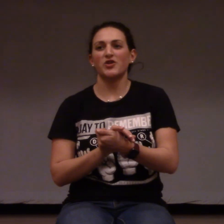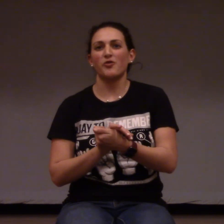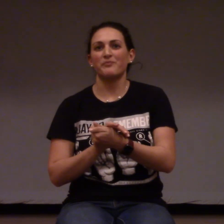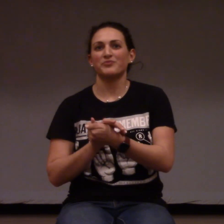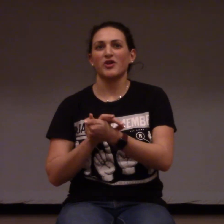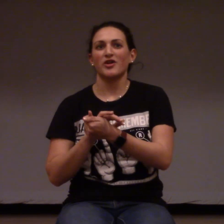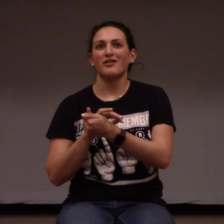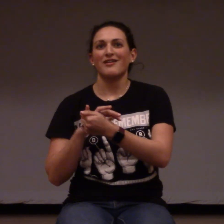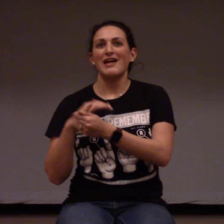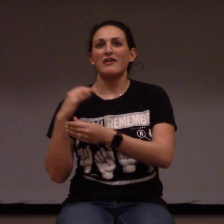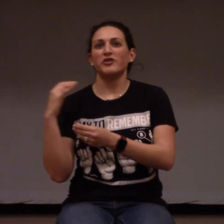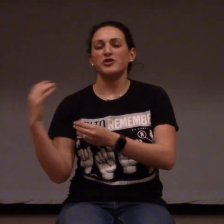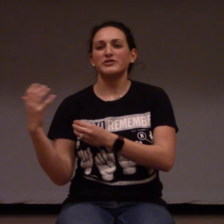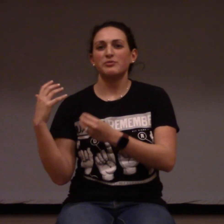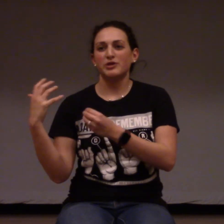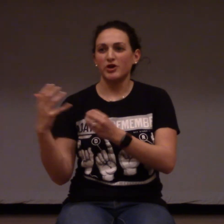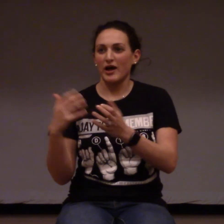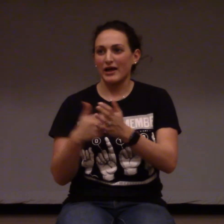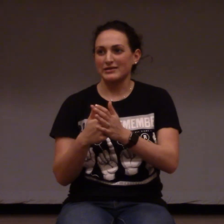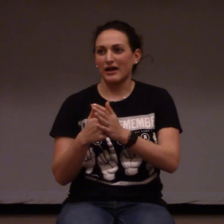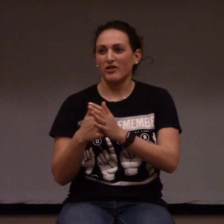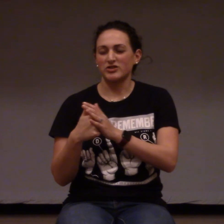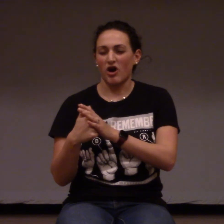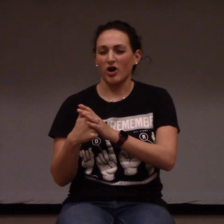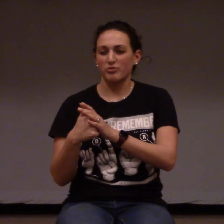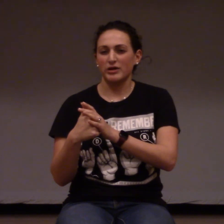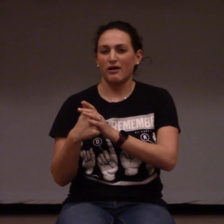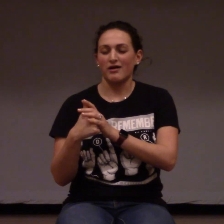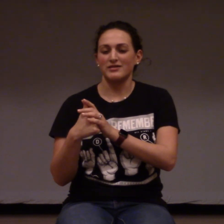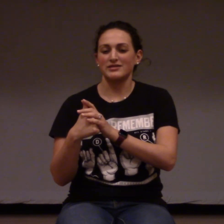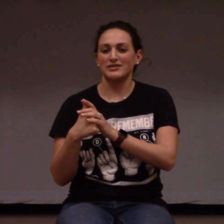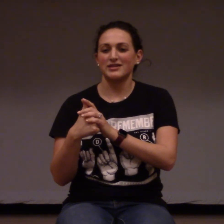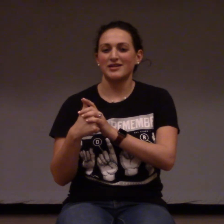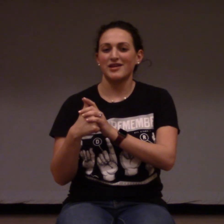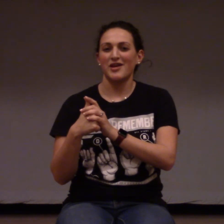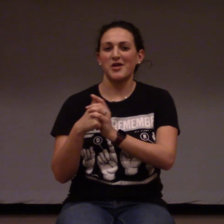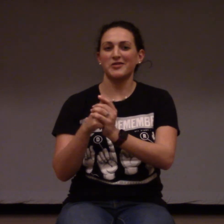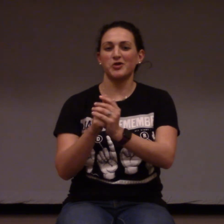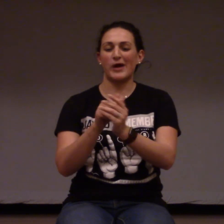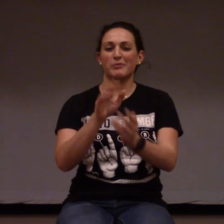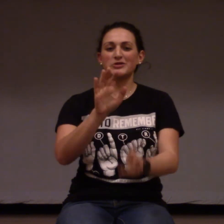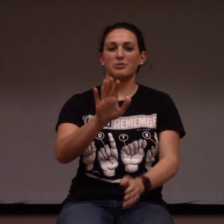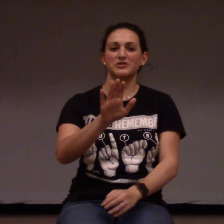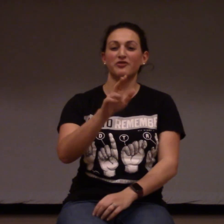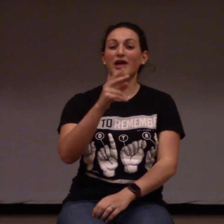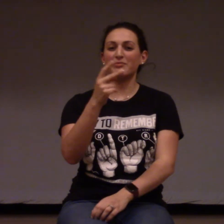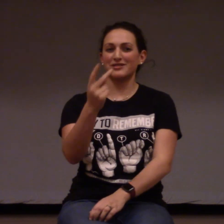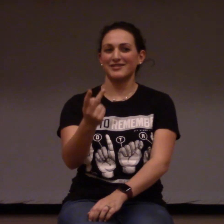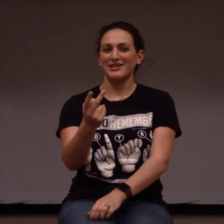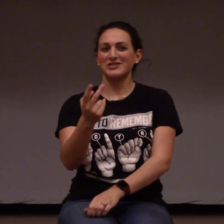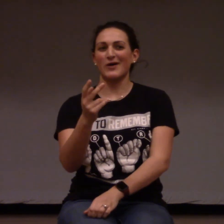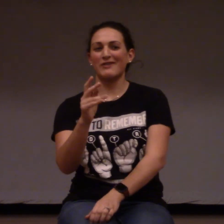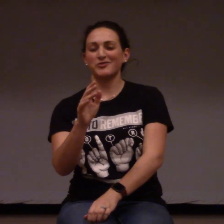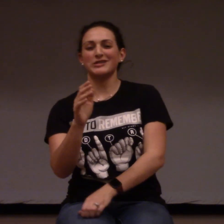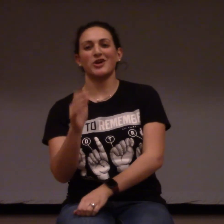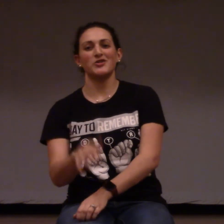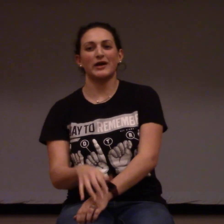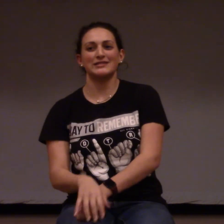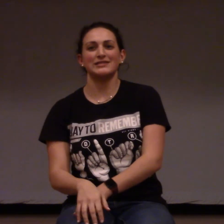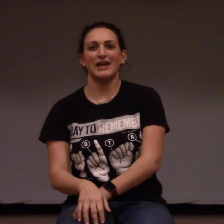also, if you're using pure ASL, it's hard because the grammar is almost flipped. So I haven't really taught you guys this yet,